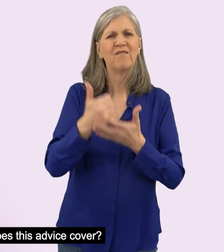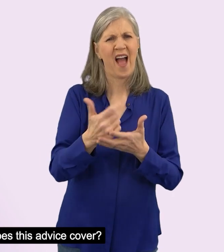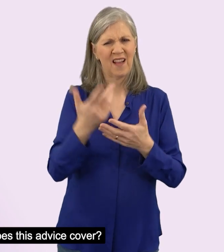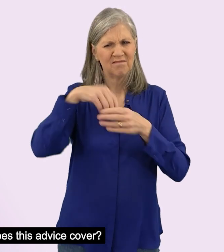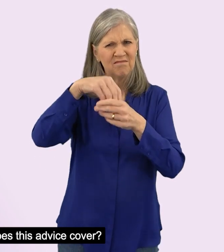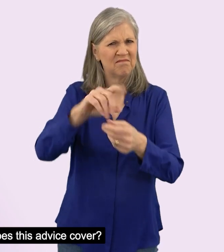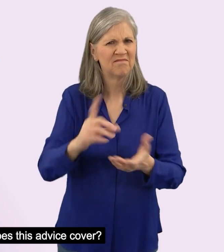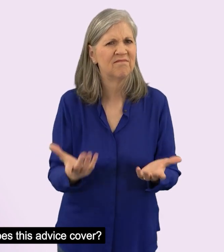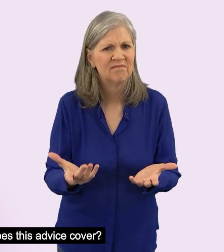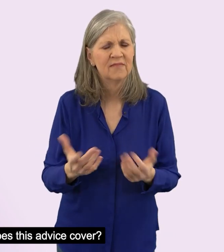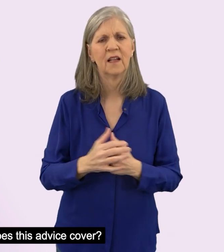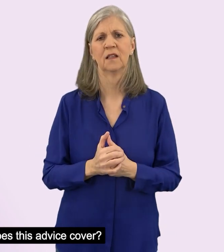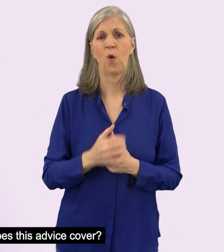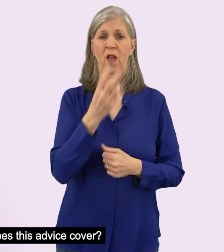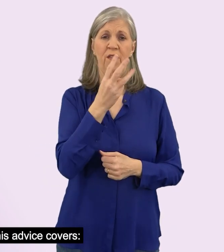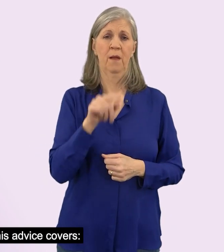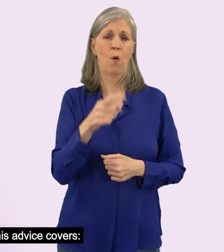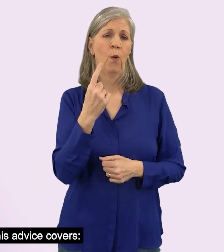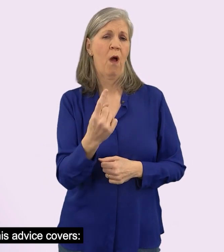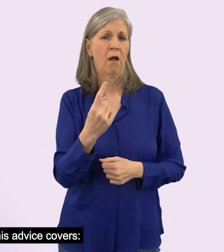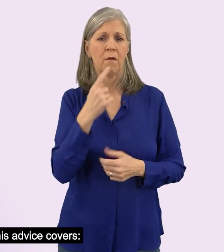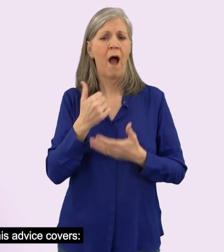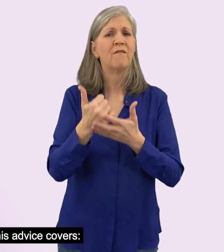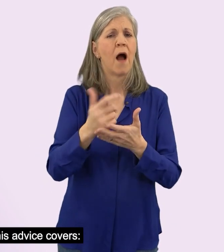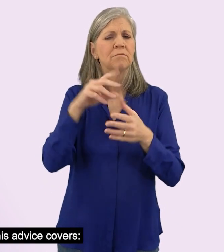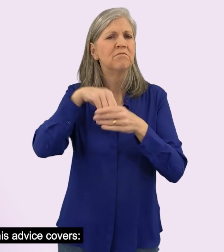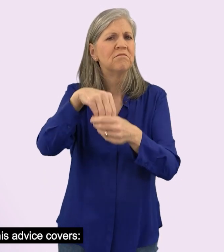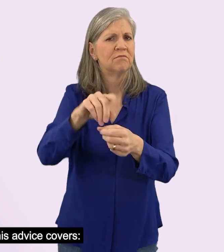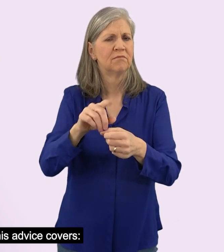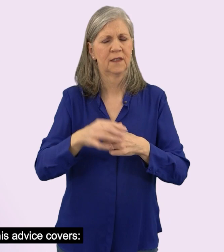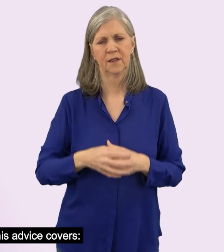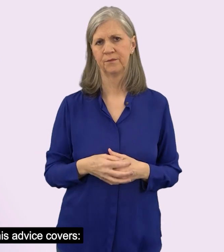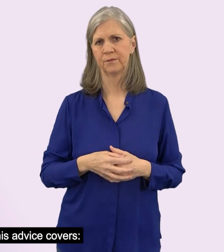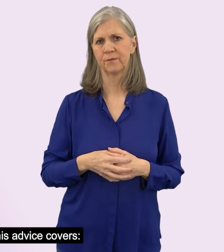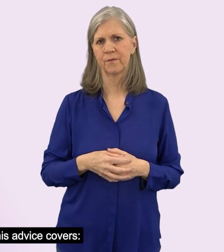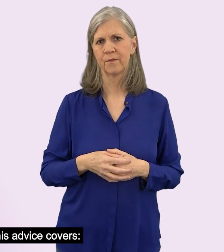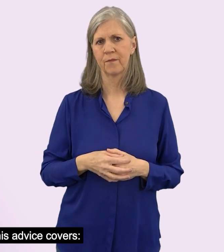3. What does this advice cover? 3.1. This advice covers